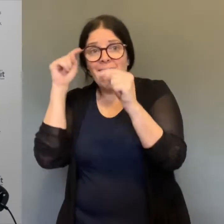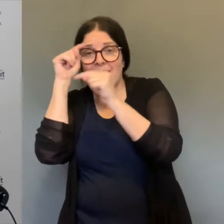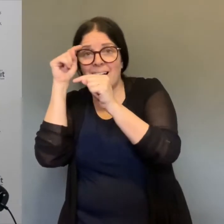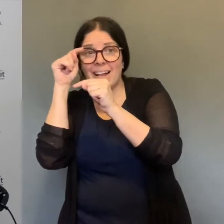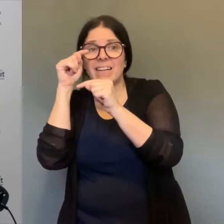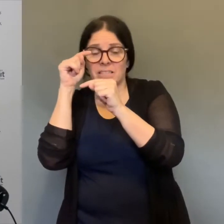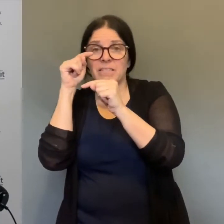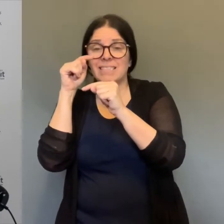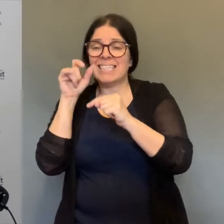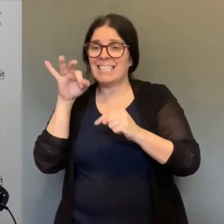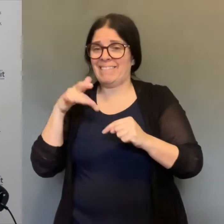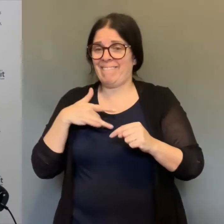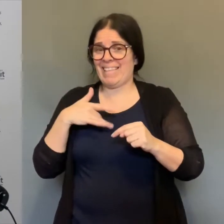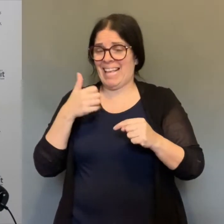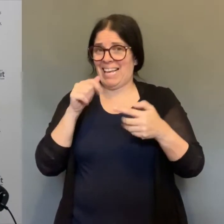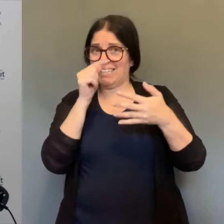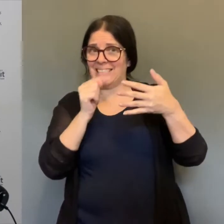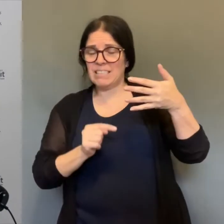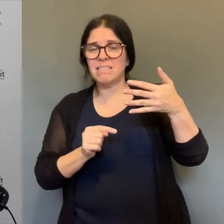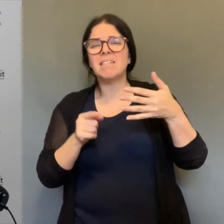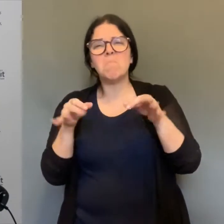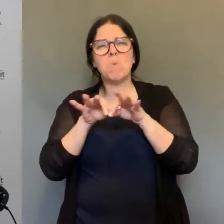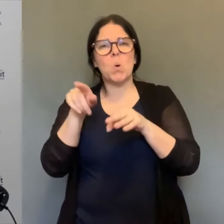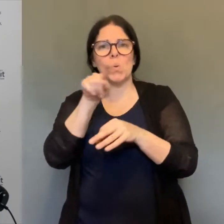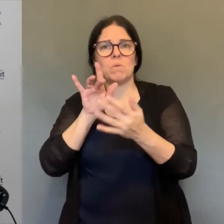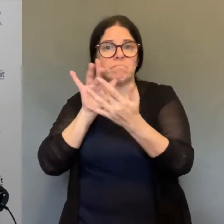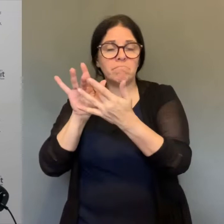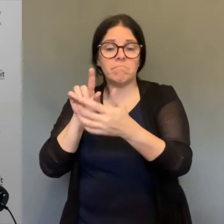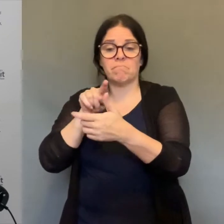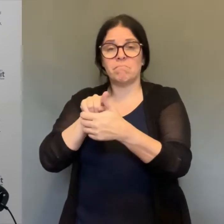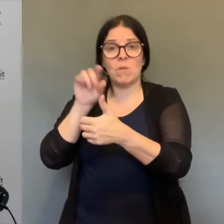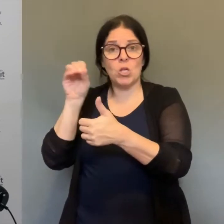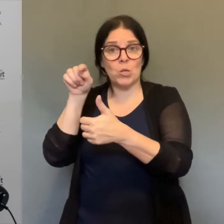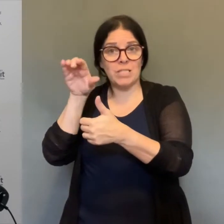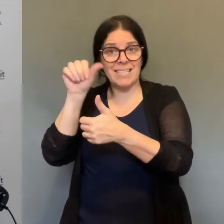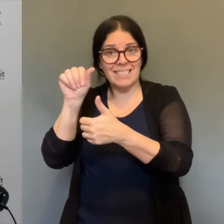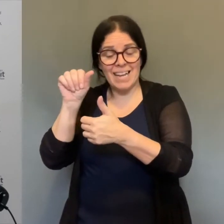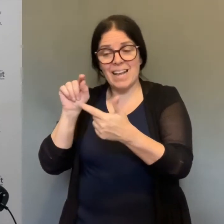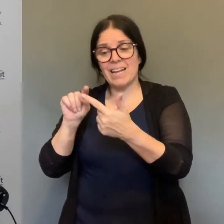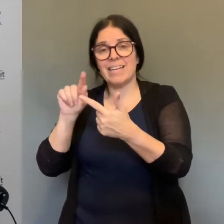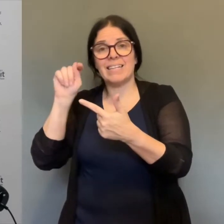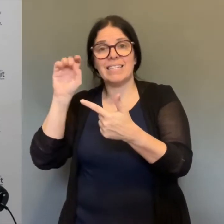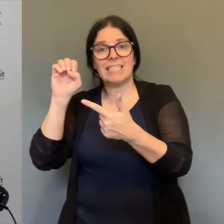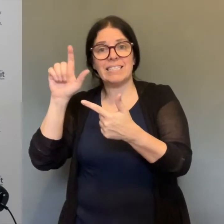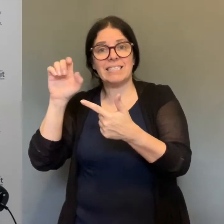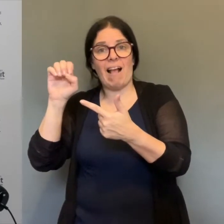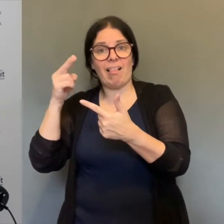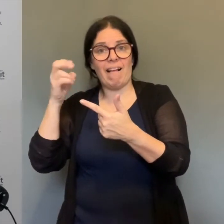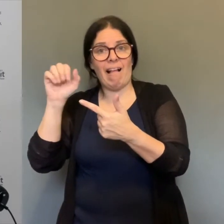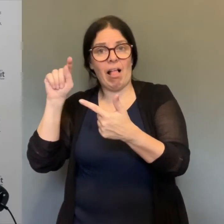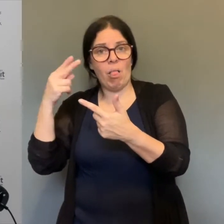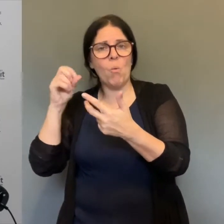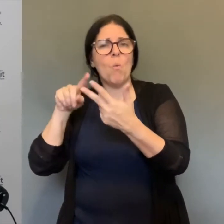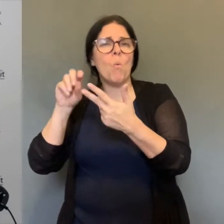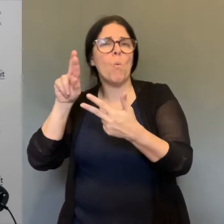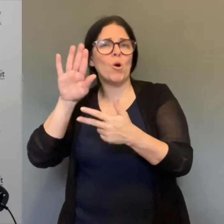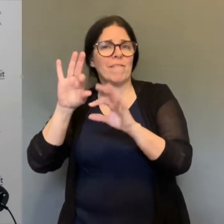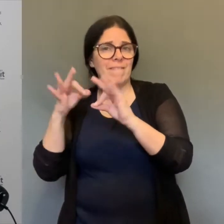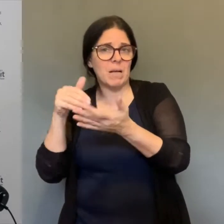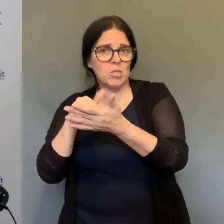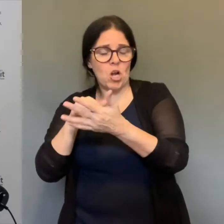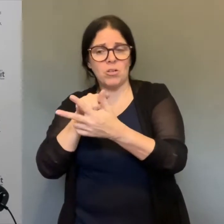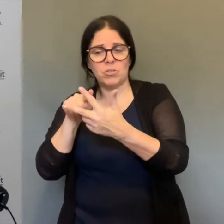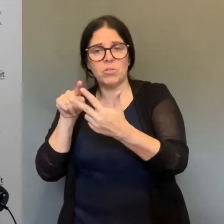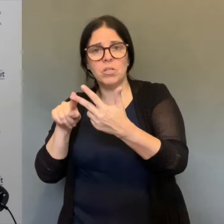steps, including contacting the public health unit or attending an assessment center. Please be reminded that